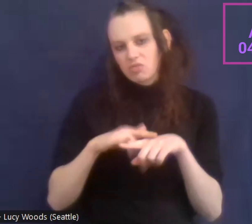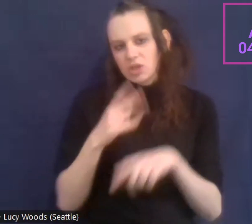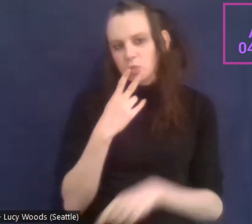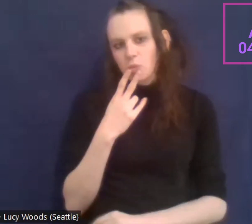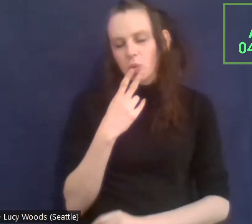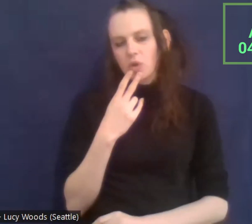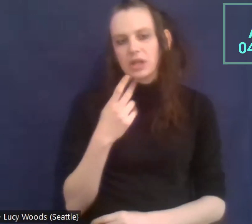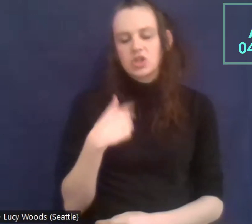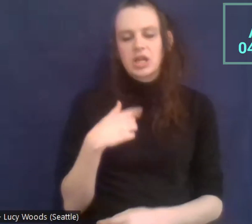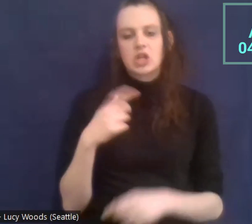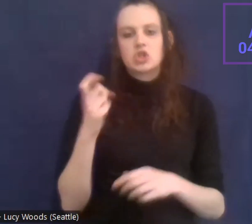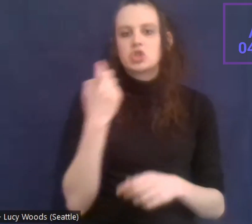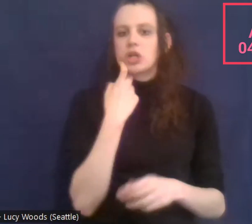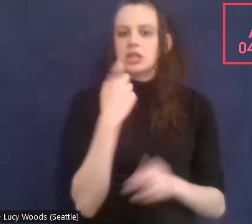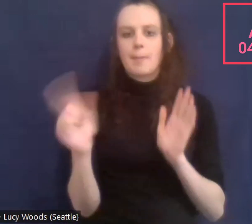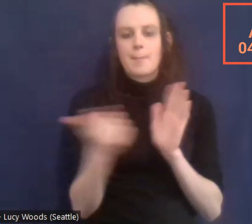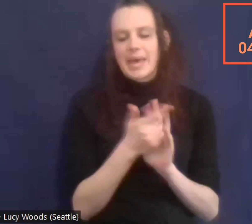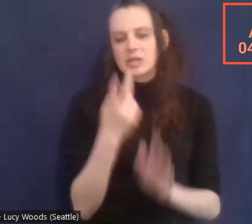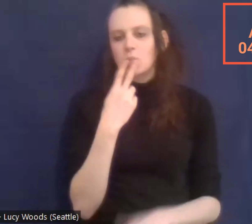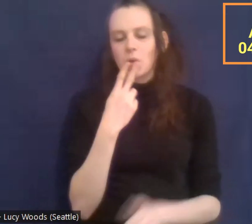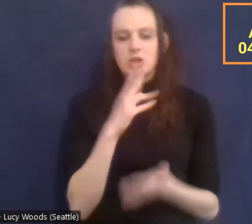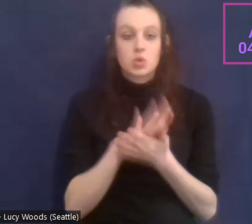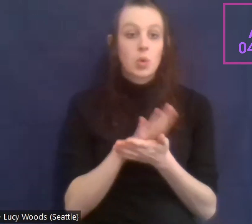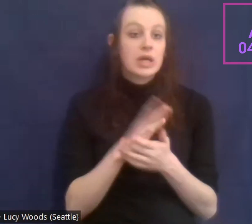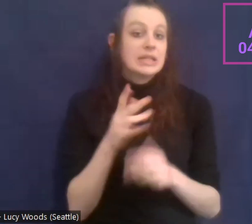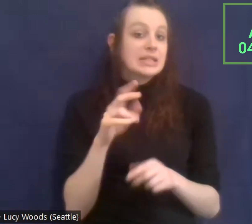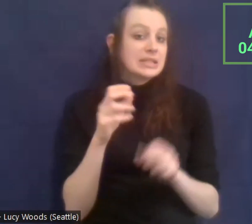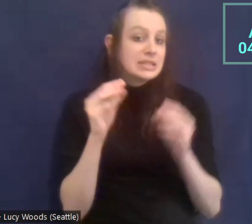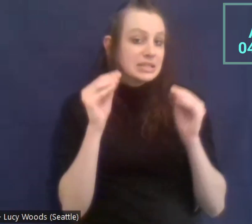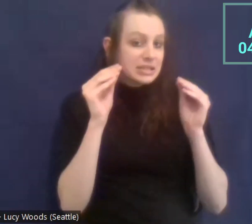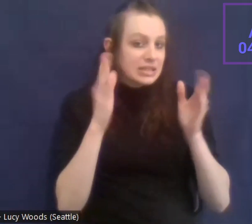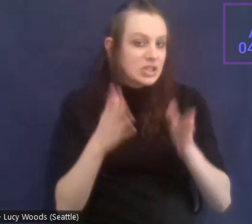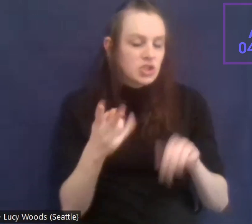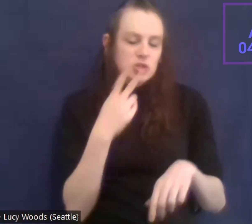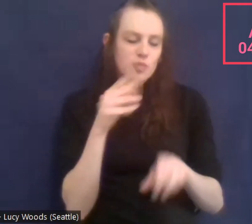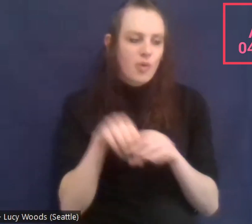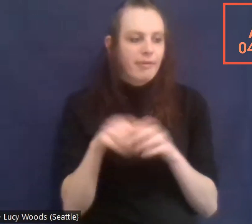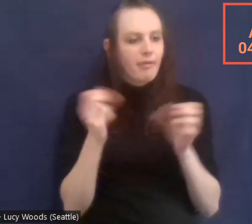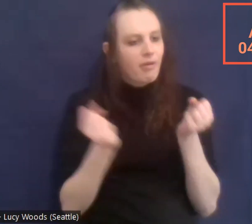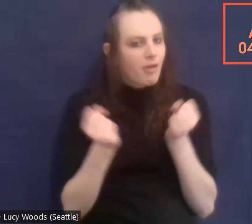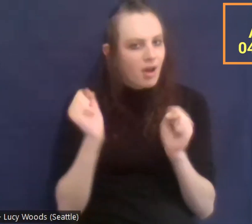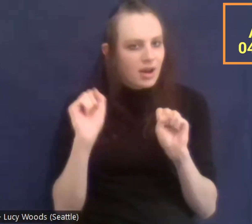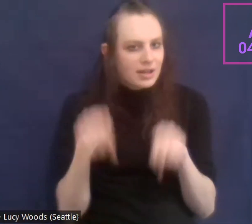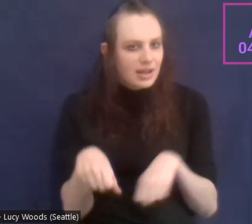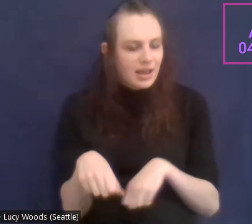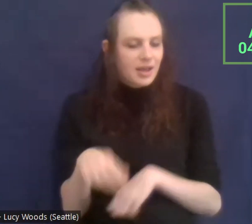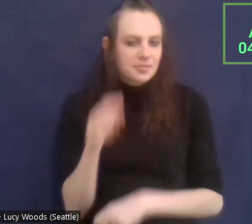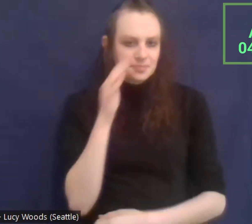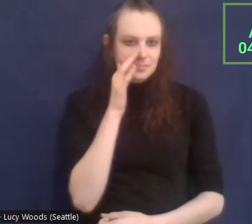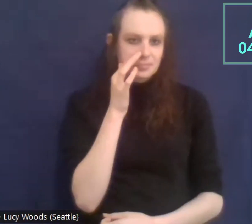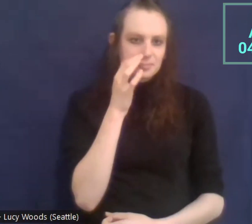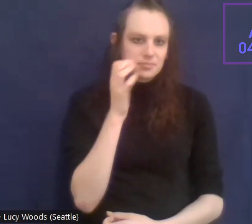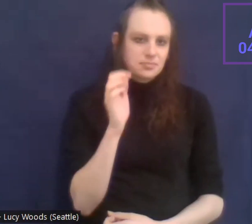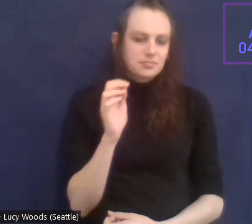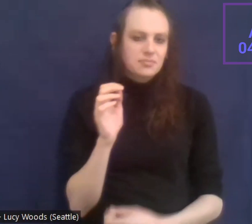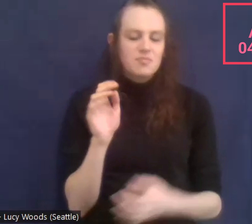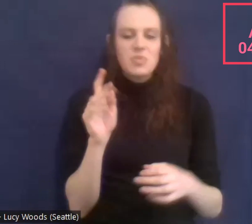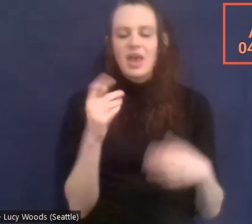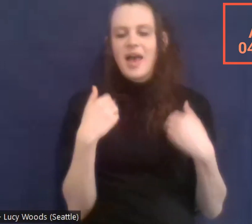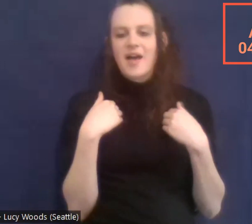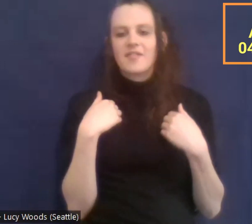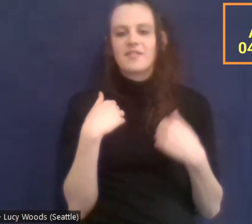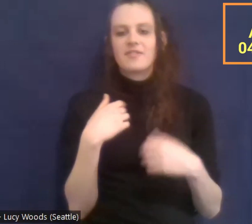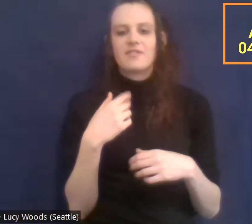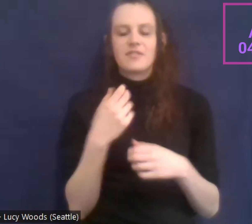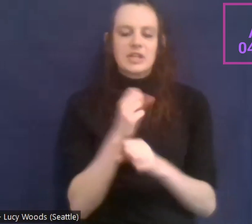smoking at school. Like teachers could still smoke in their cars and stuff, but like they started bringing around these like security guards and stuff, and we'd always